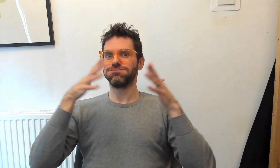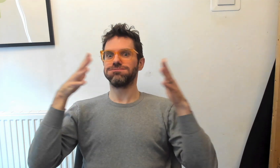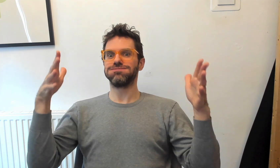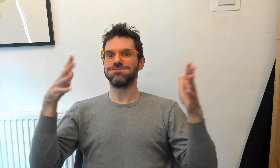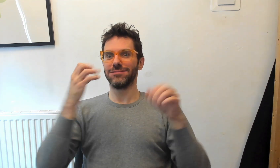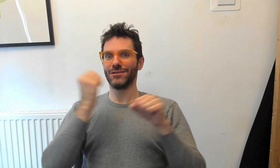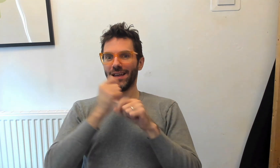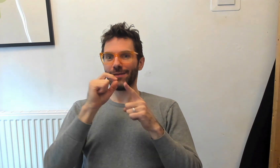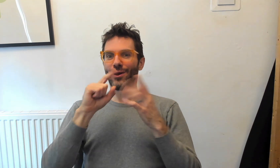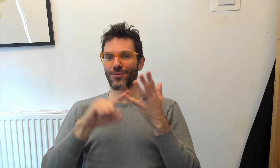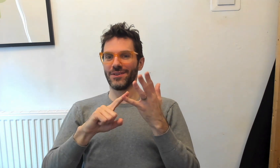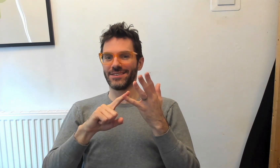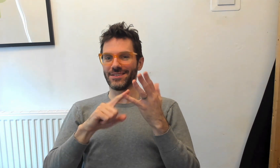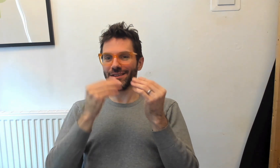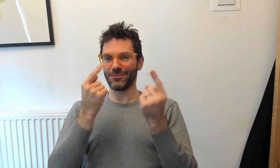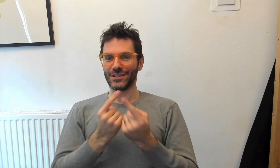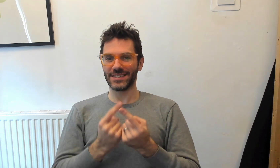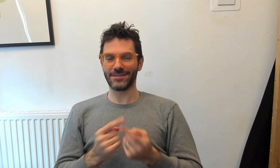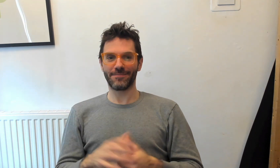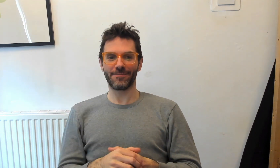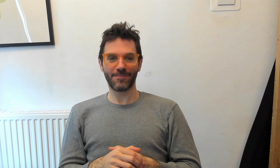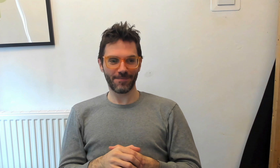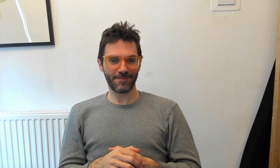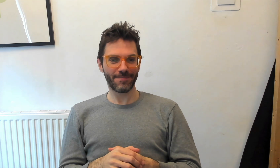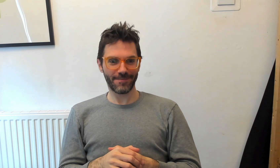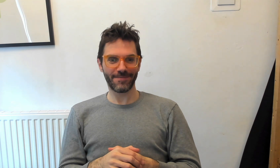and needs lots of GPU resource.